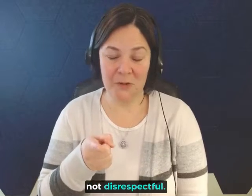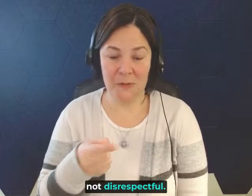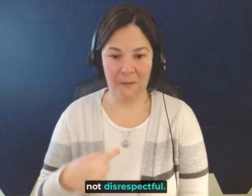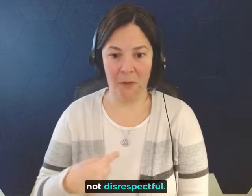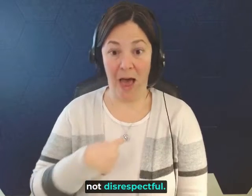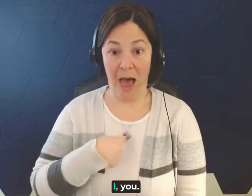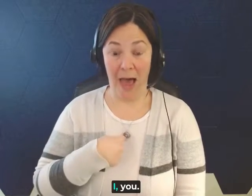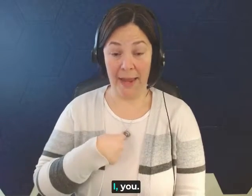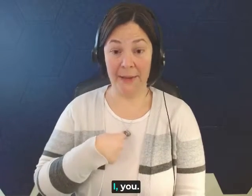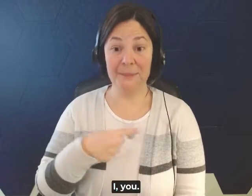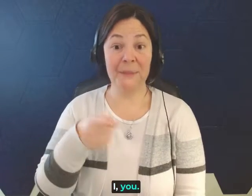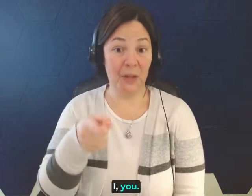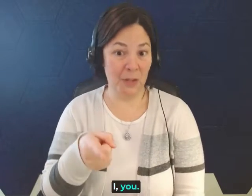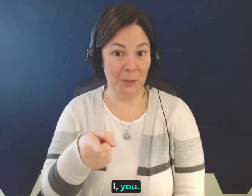disrespectful. I. You.